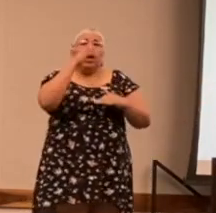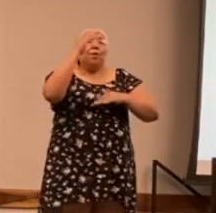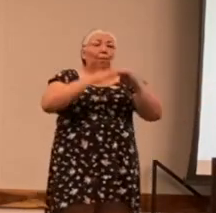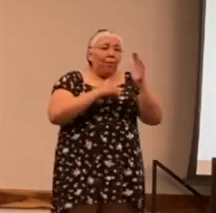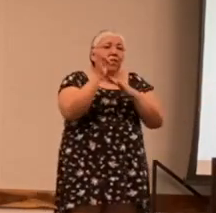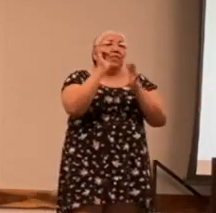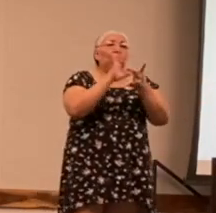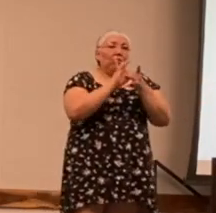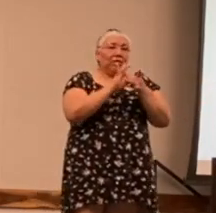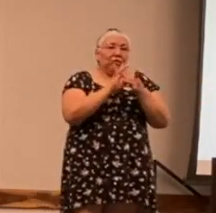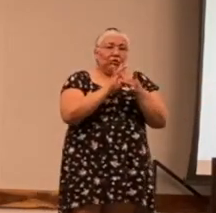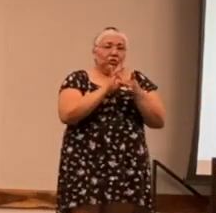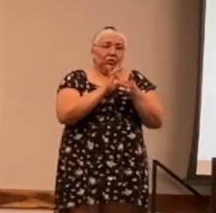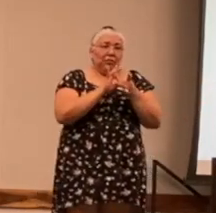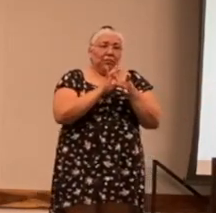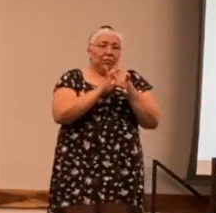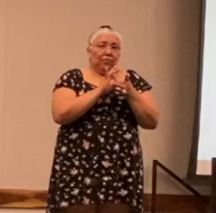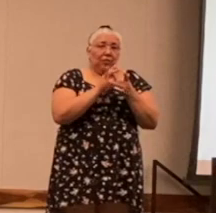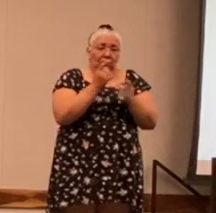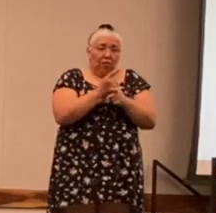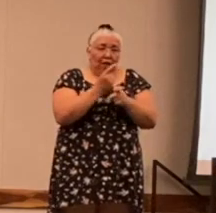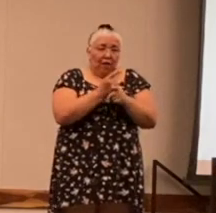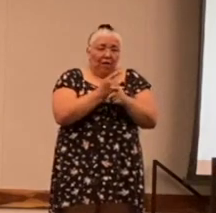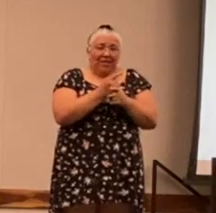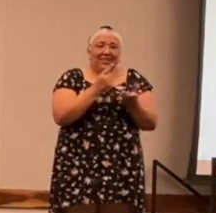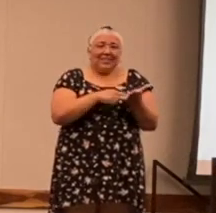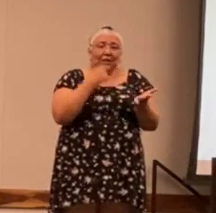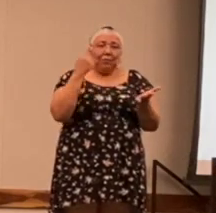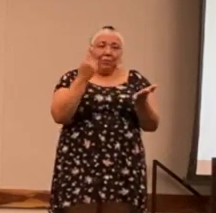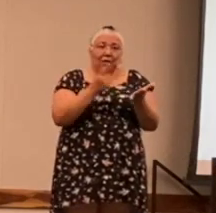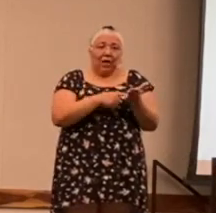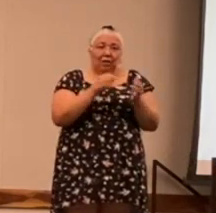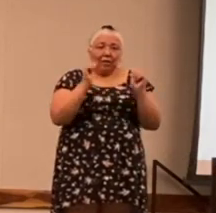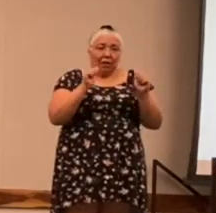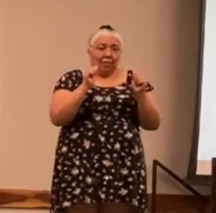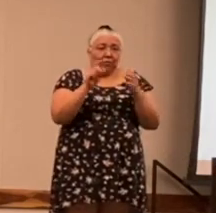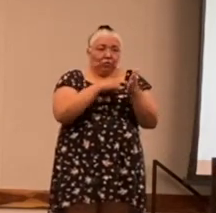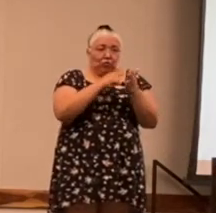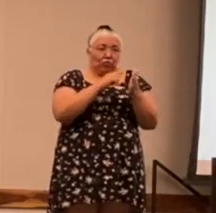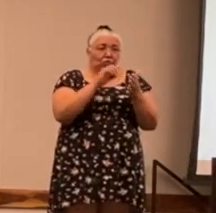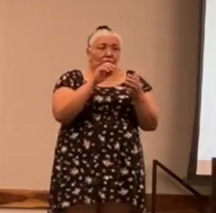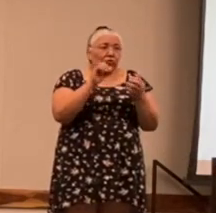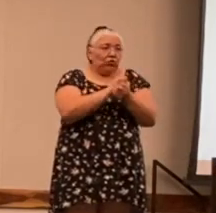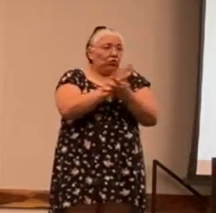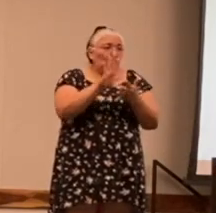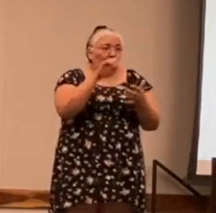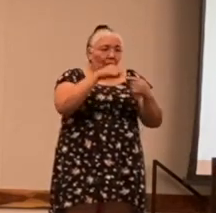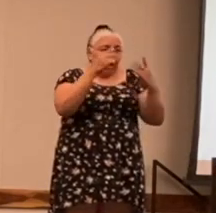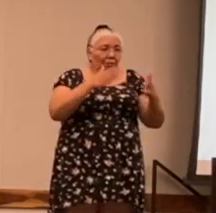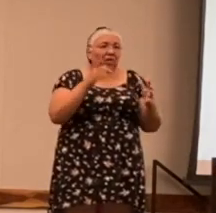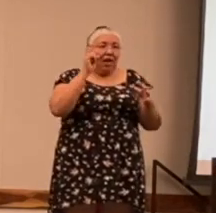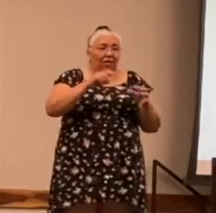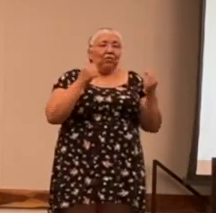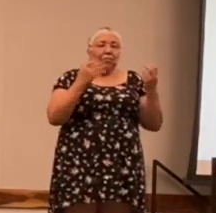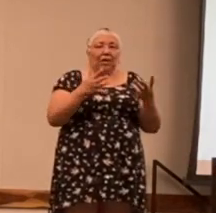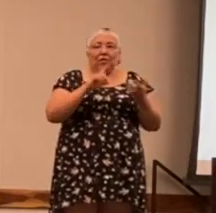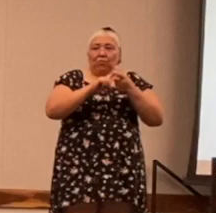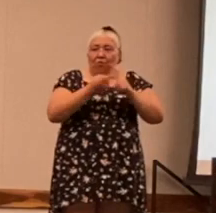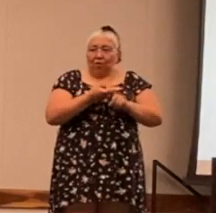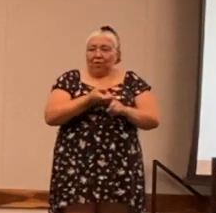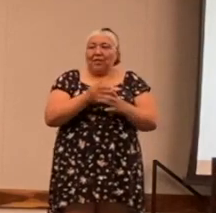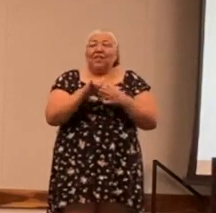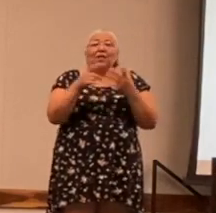that relationship, okay? Right? Sometimes in order to destroy your enemy, you gotta make a new friend. That's what you have to